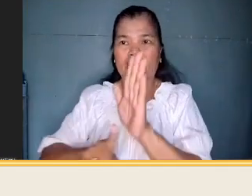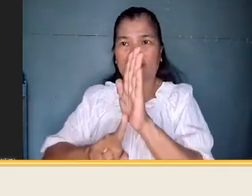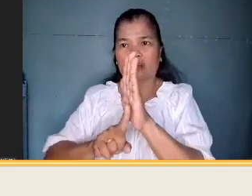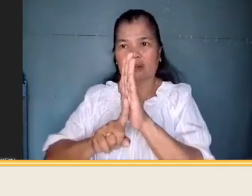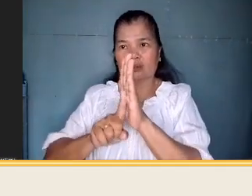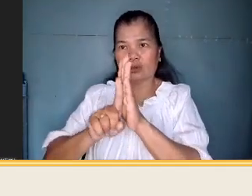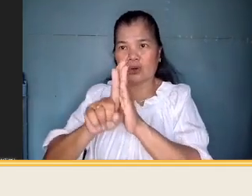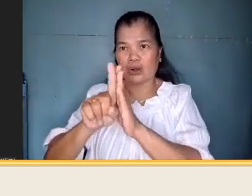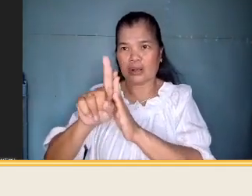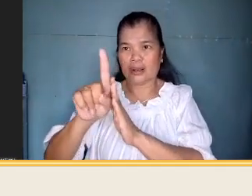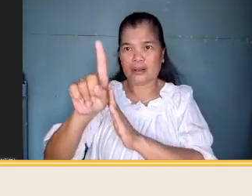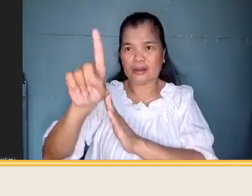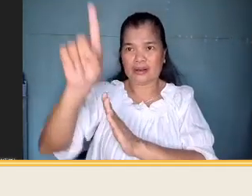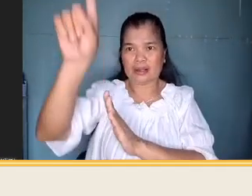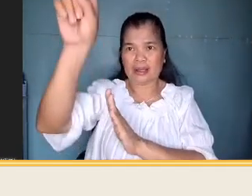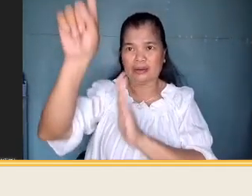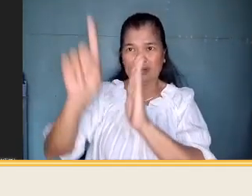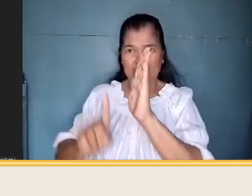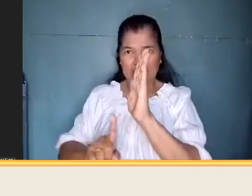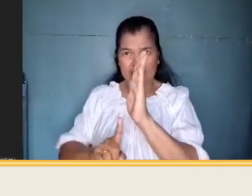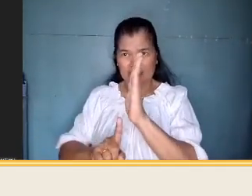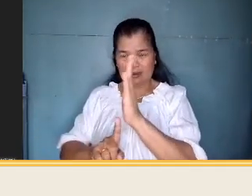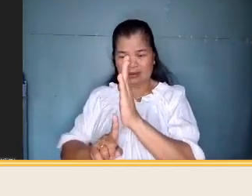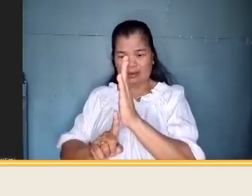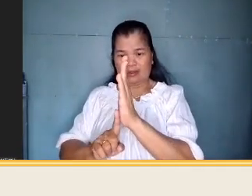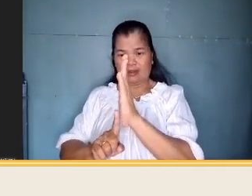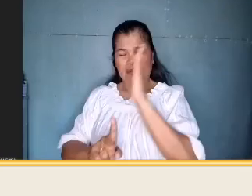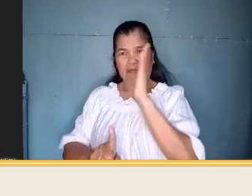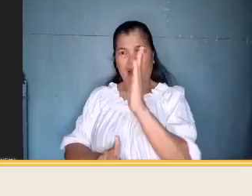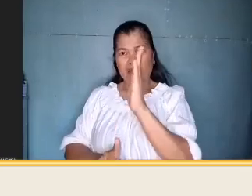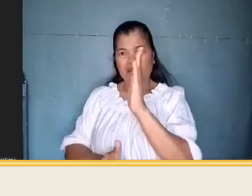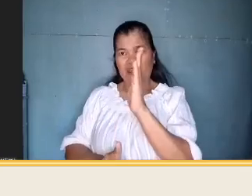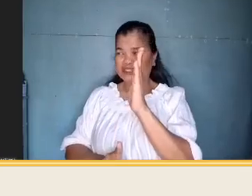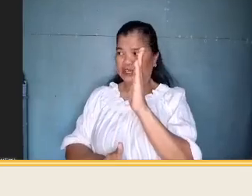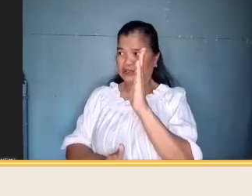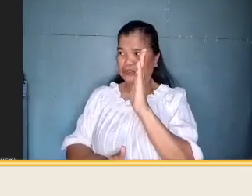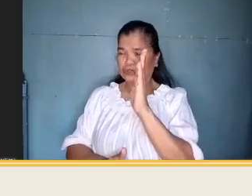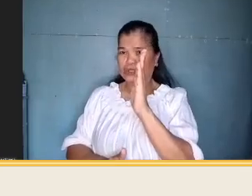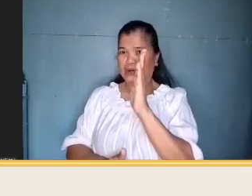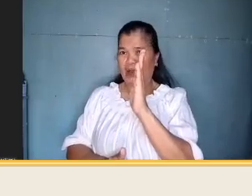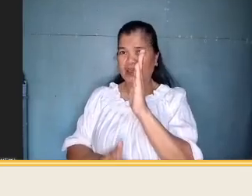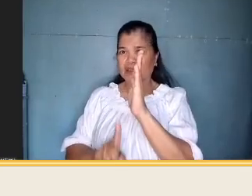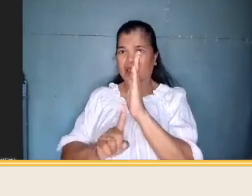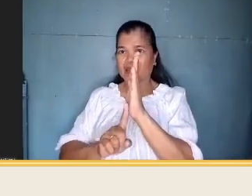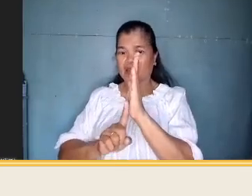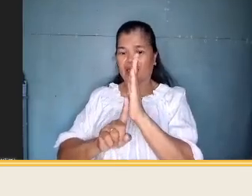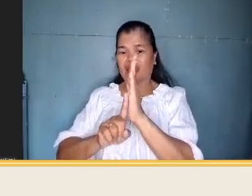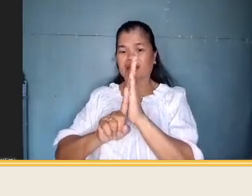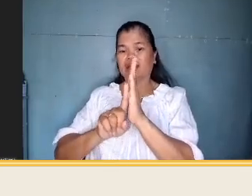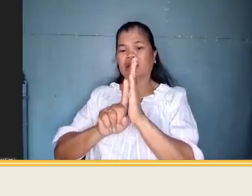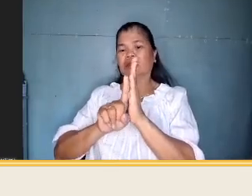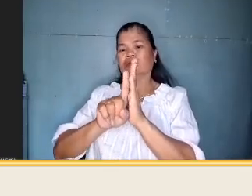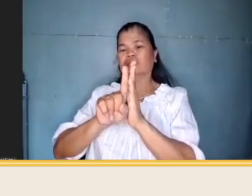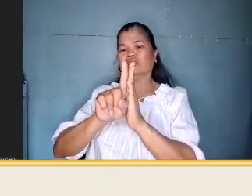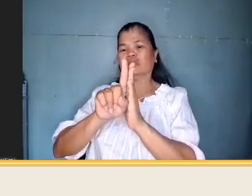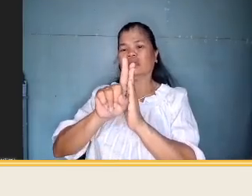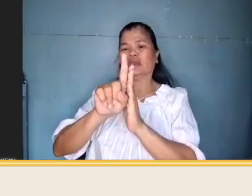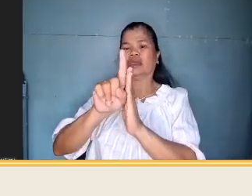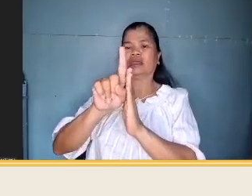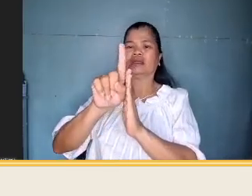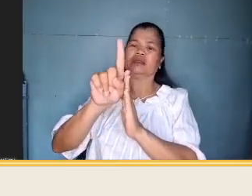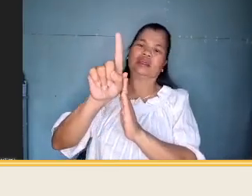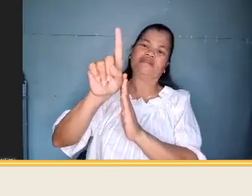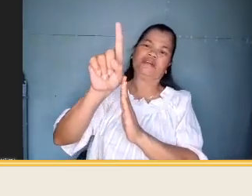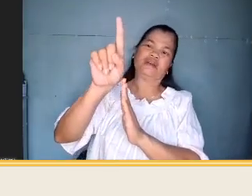tall, tall. Ganon. Palm facing to the right, and then yung